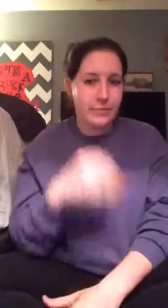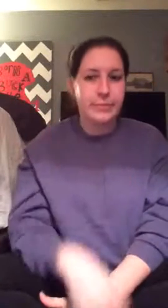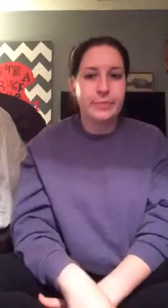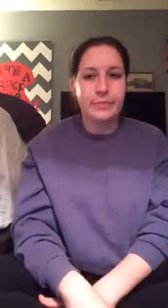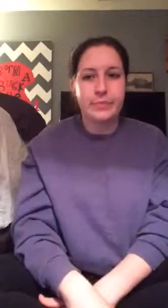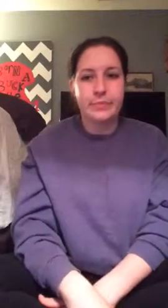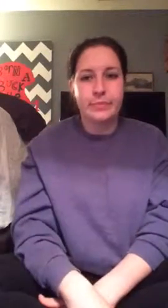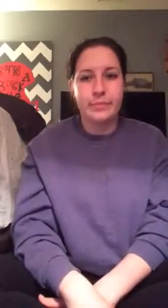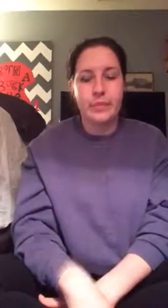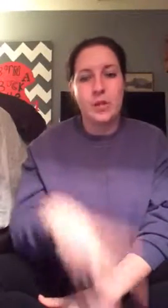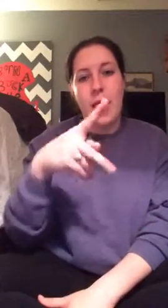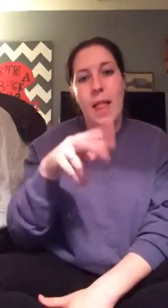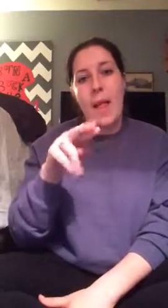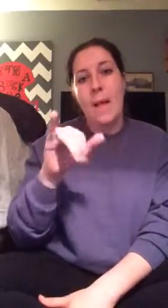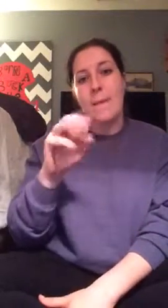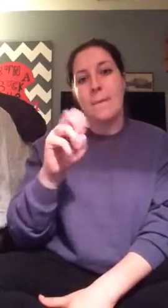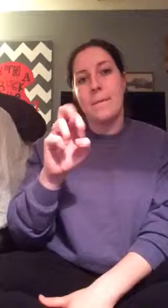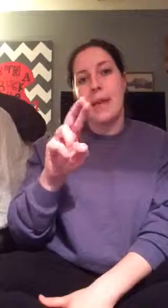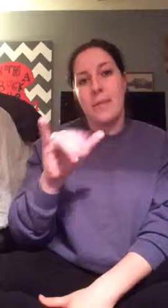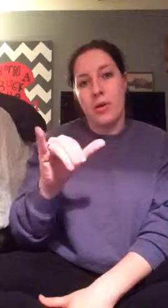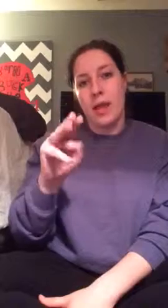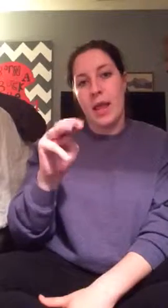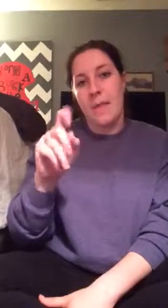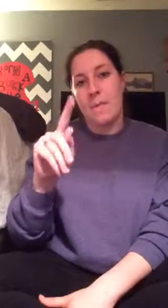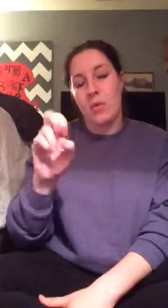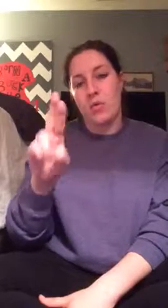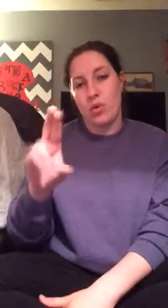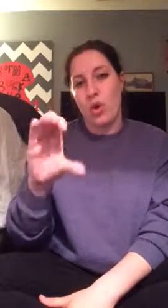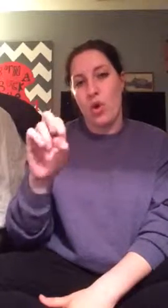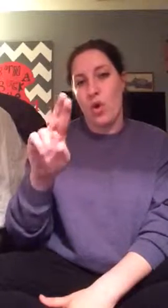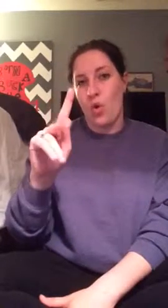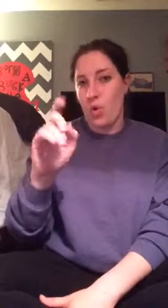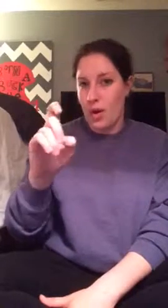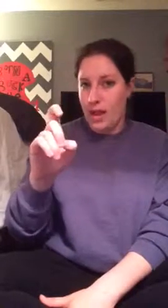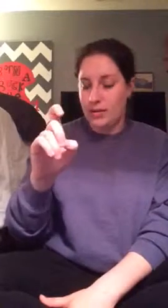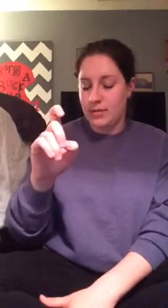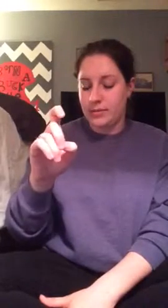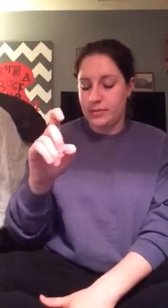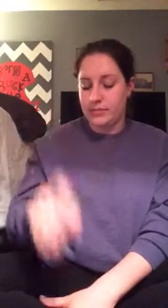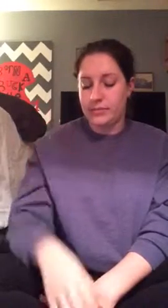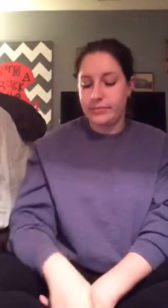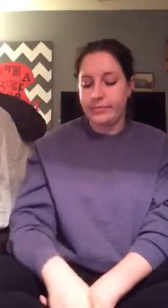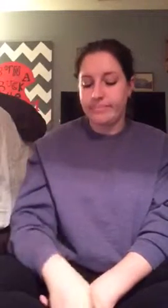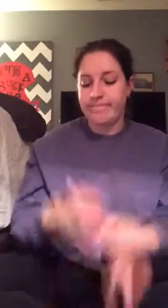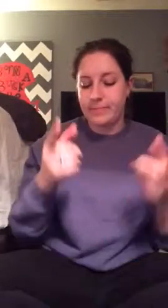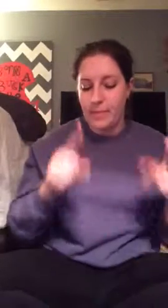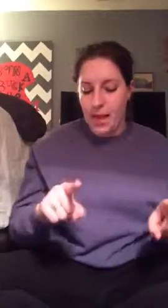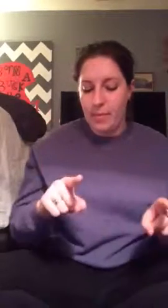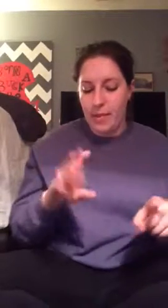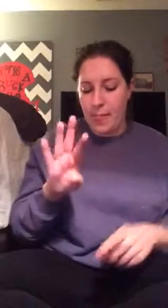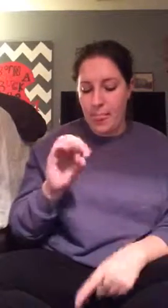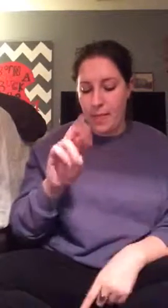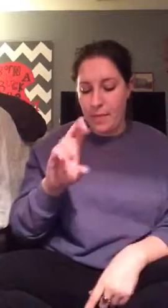primary motor cortex via pyramidal system. So once Broca's area plans and programs recruits the motor